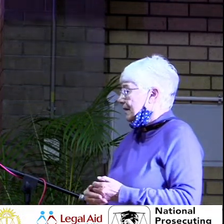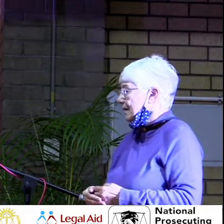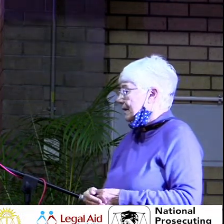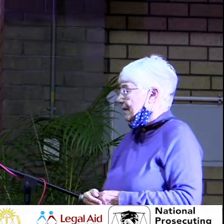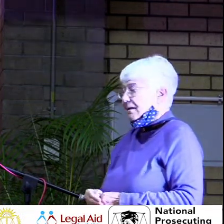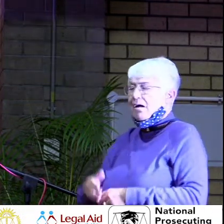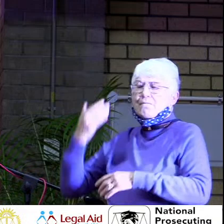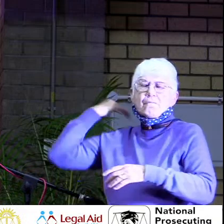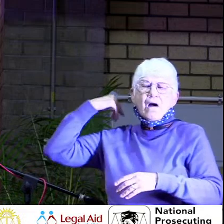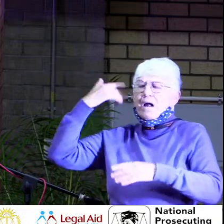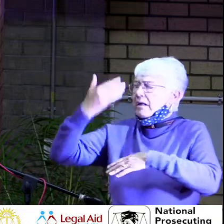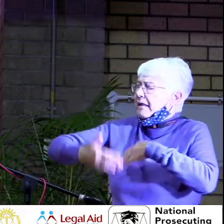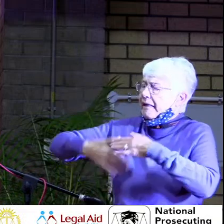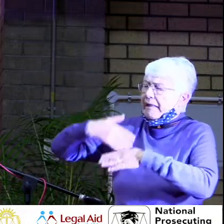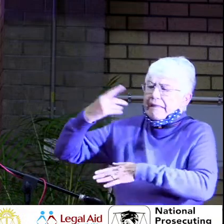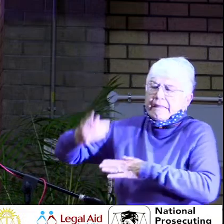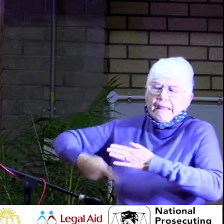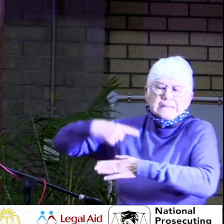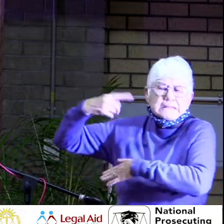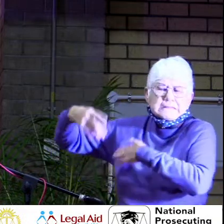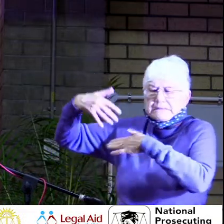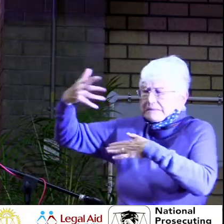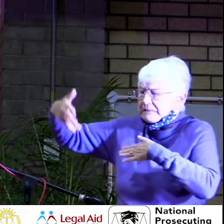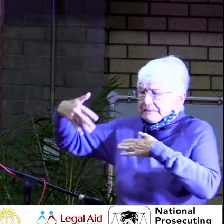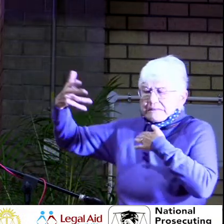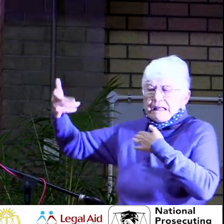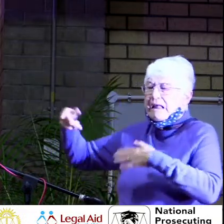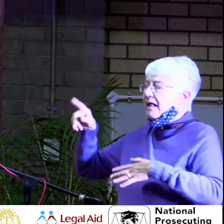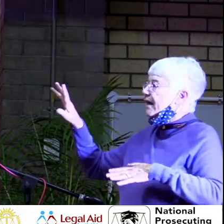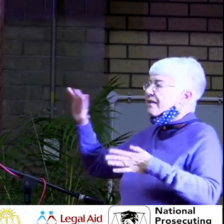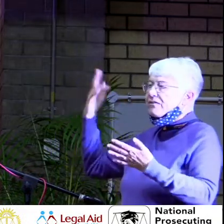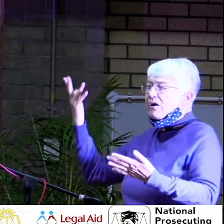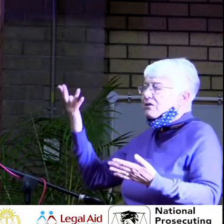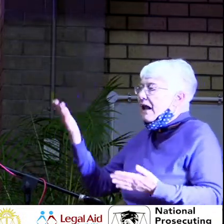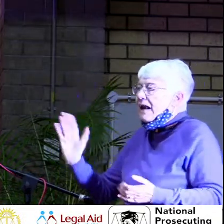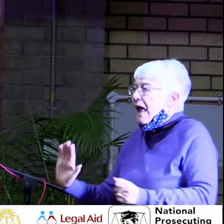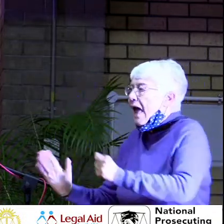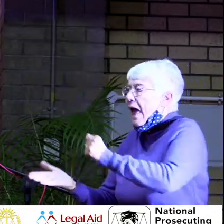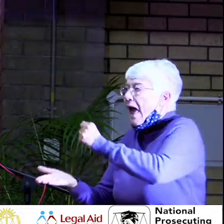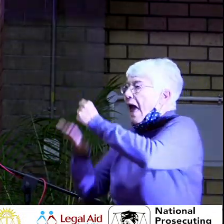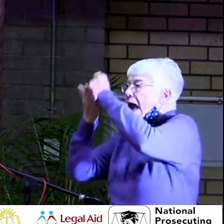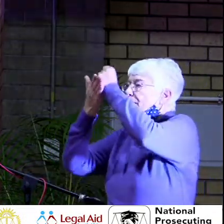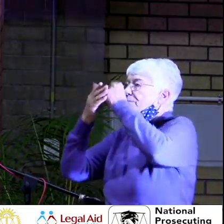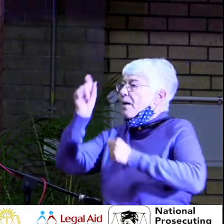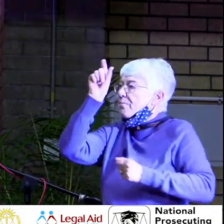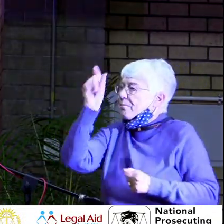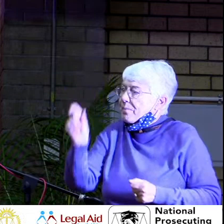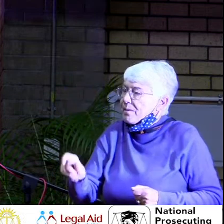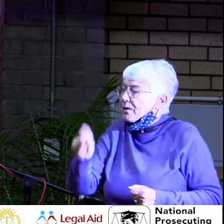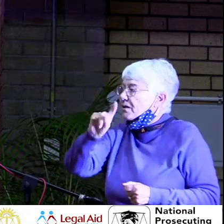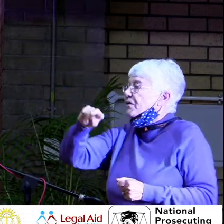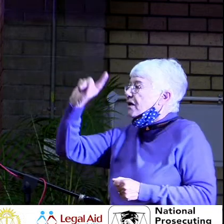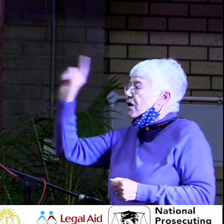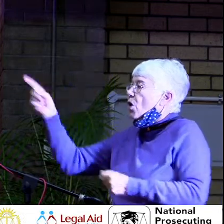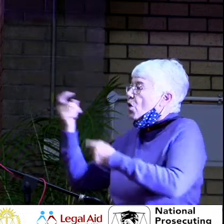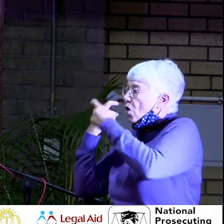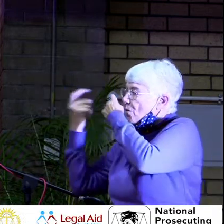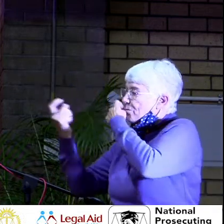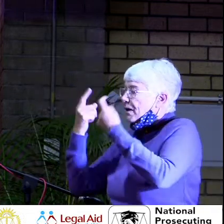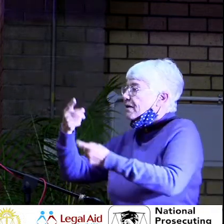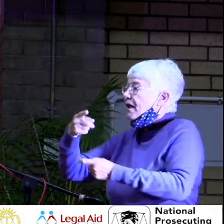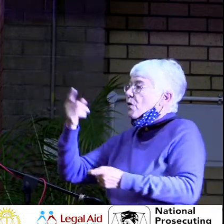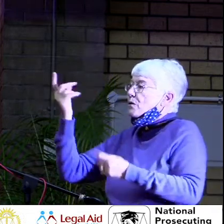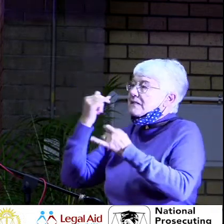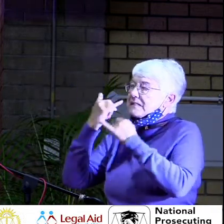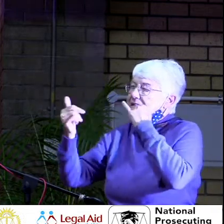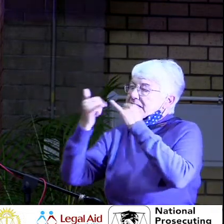years and years and years. So that does not make sense to us, like as health workers. SAPS lab